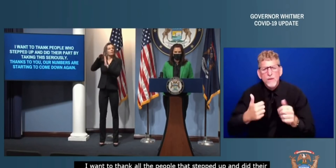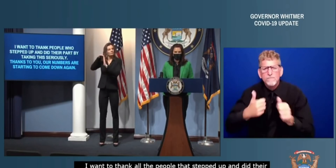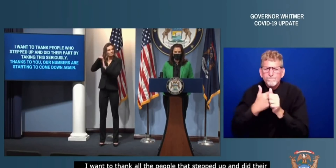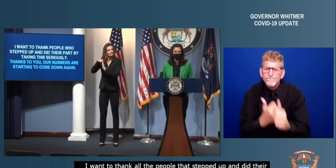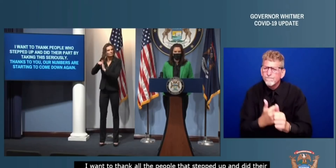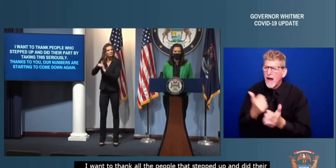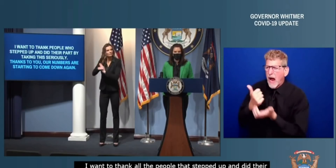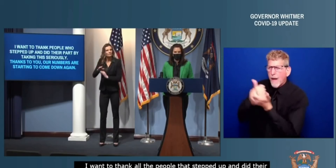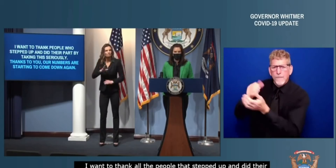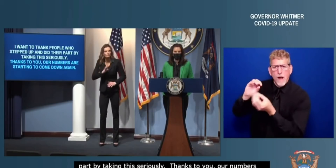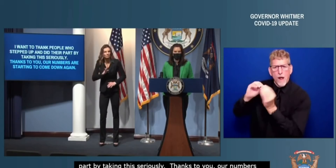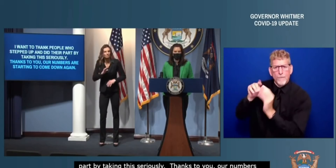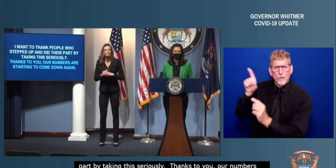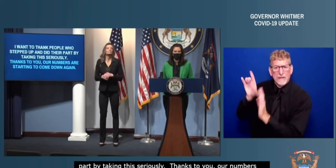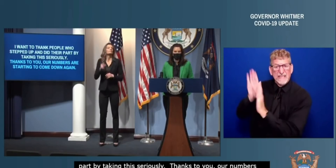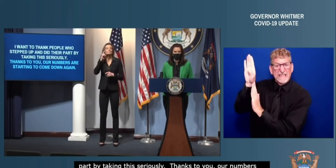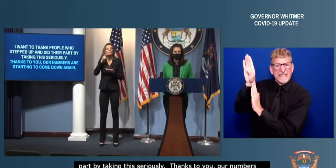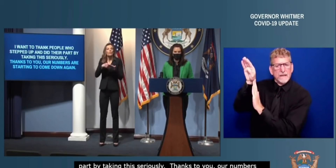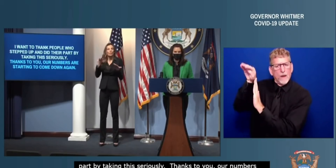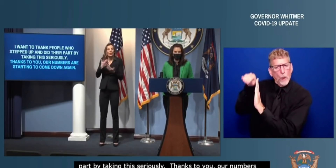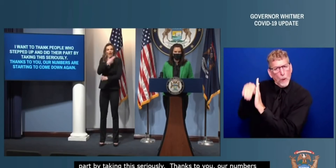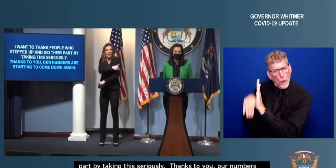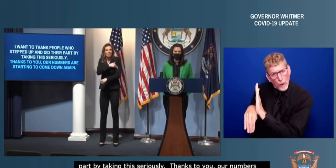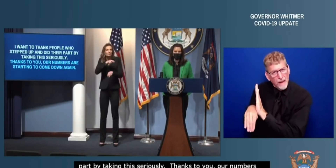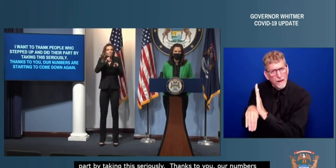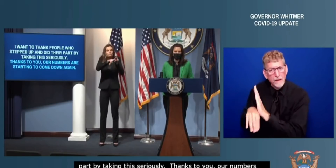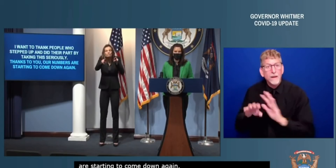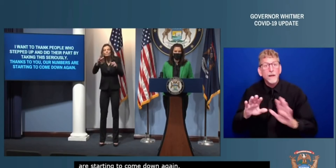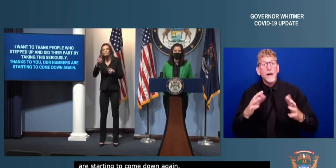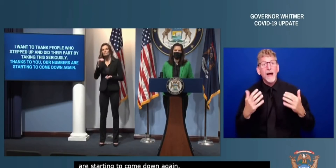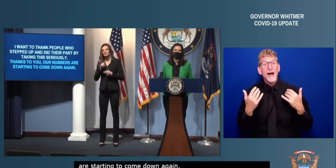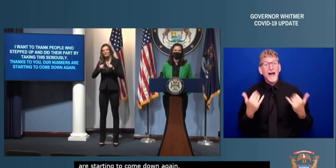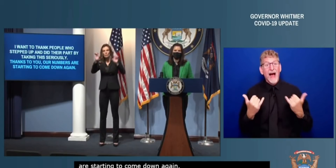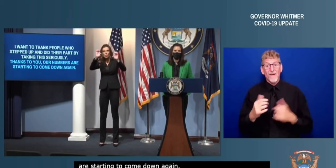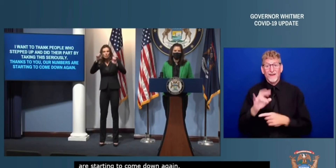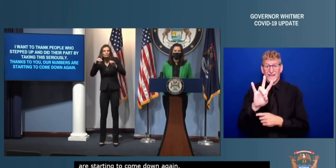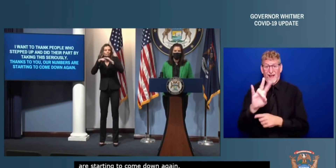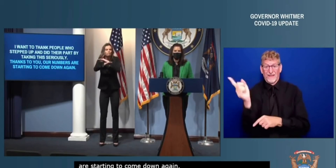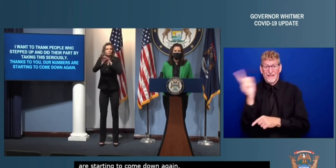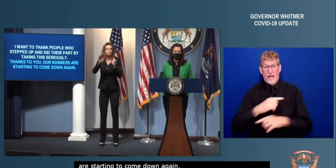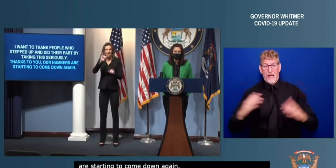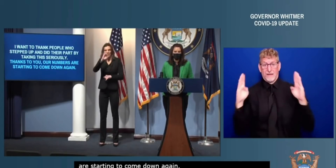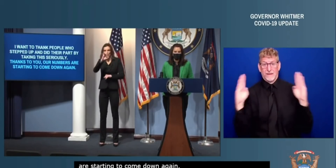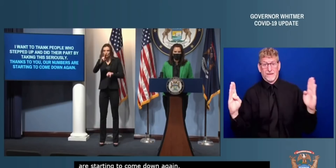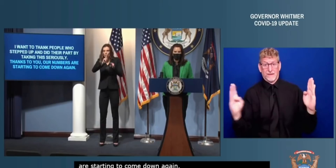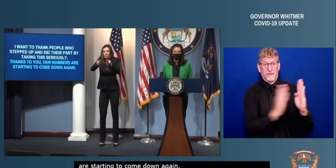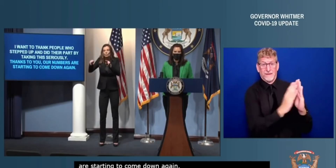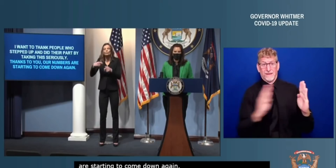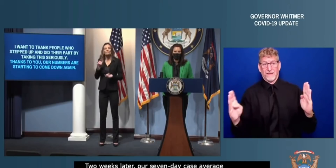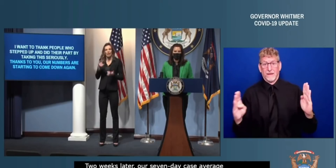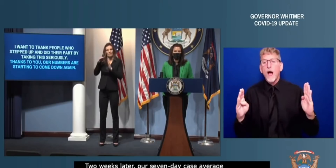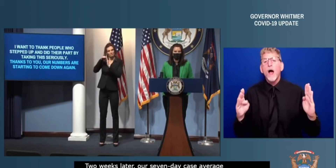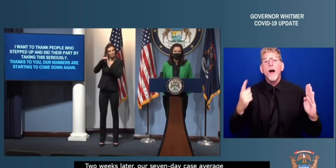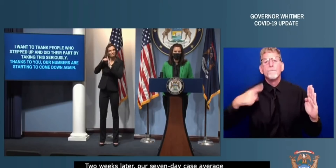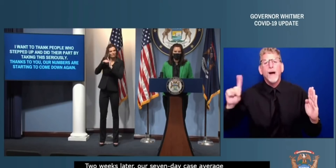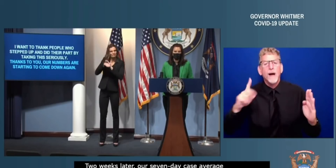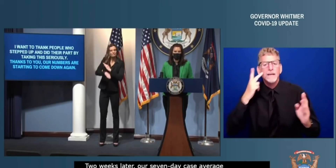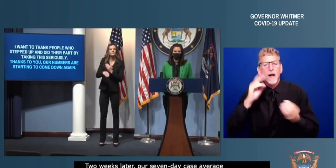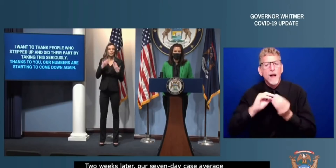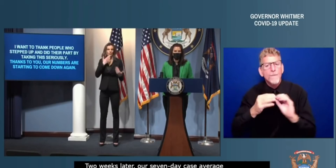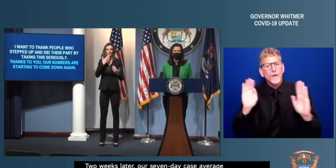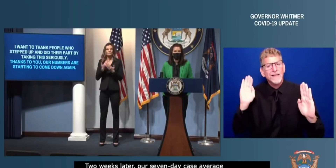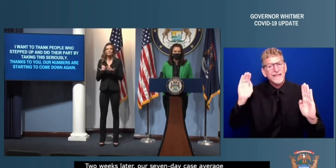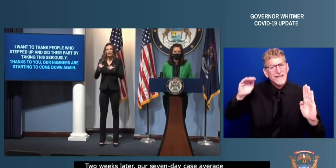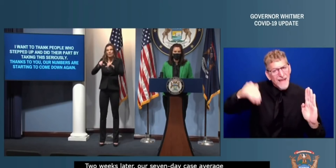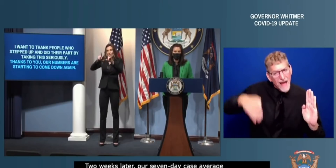7-day case average, hospitalizations, and ICU numbers are all coming down. While the daily case count, test